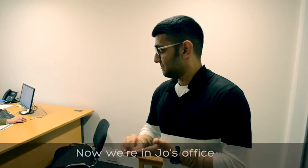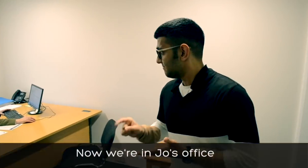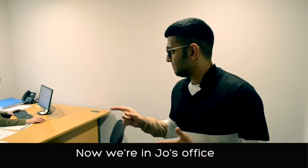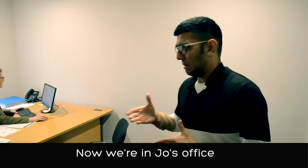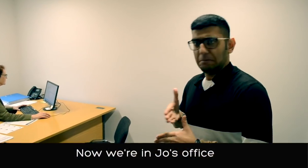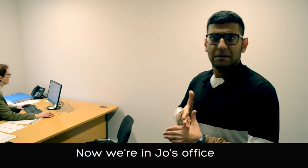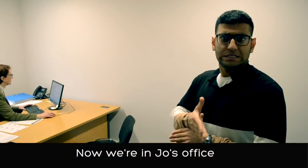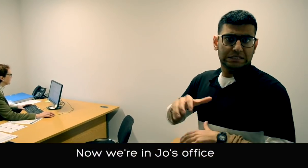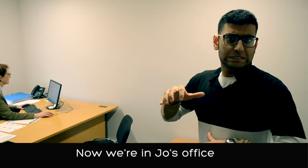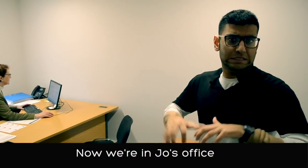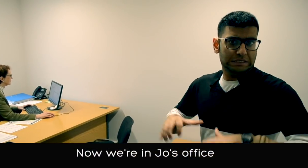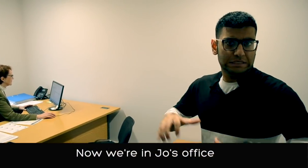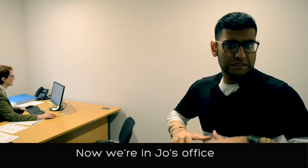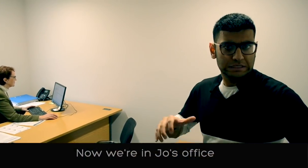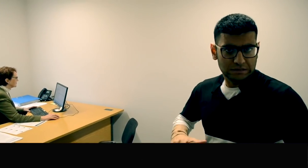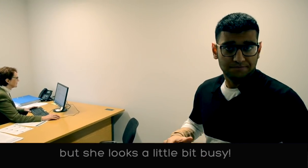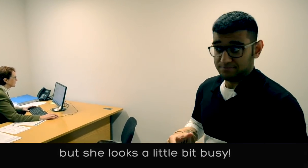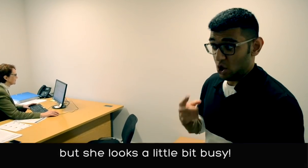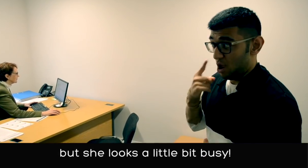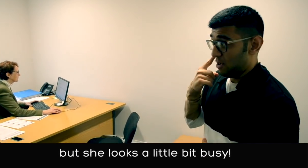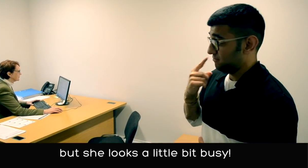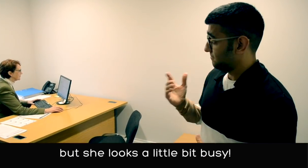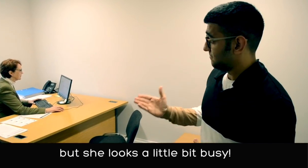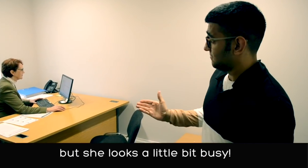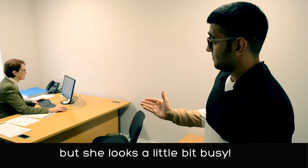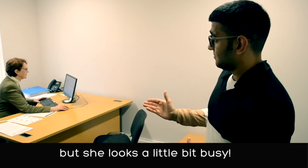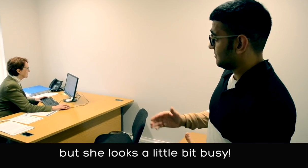Now we're in Jo's office, but she looks a little busy.